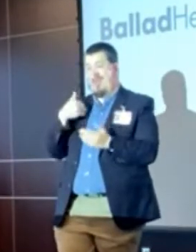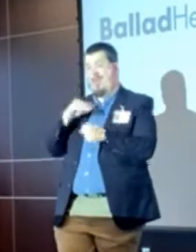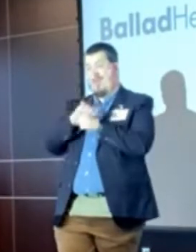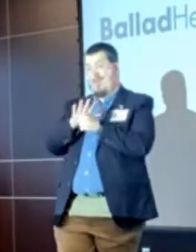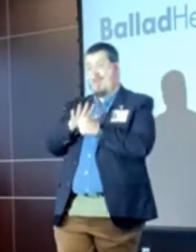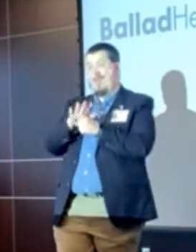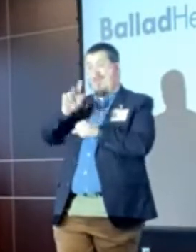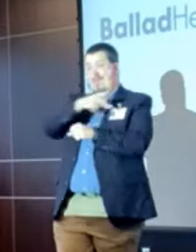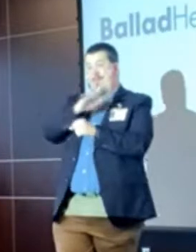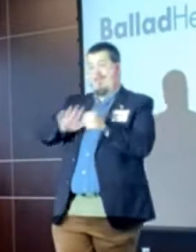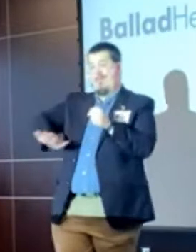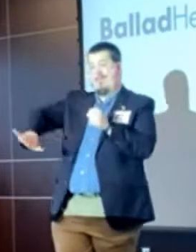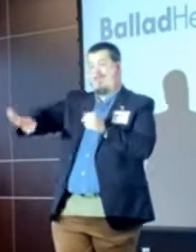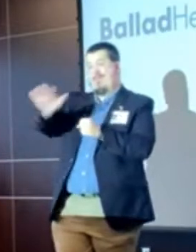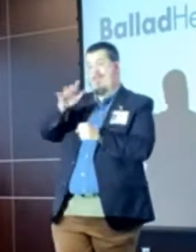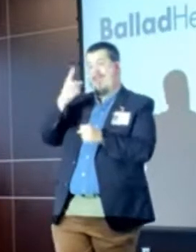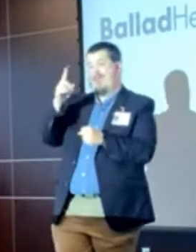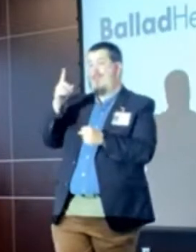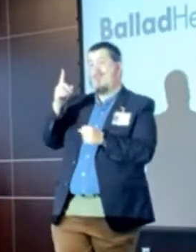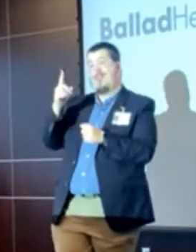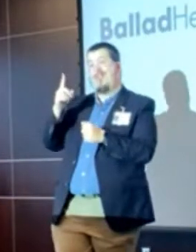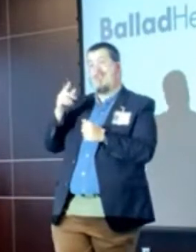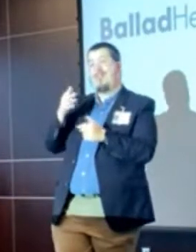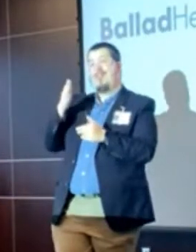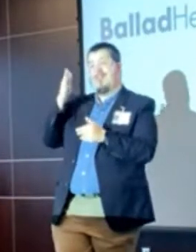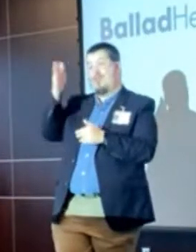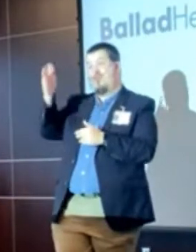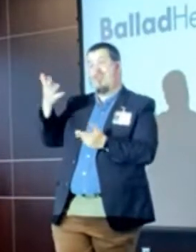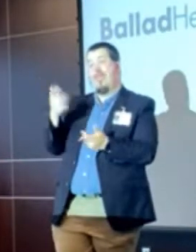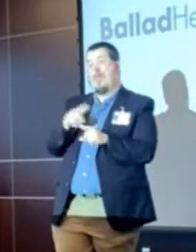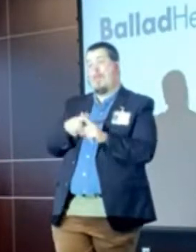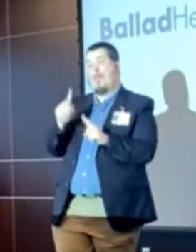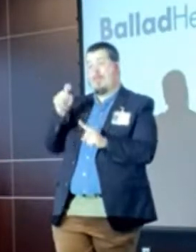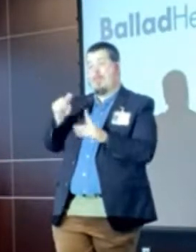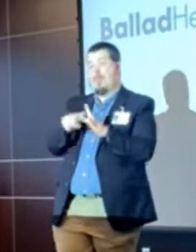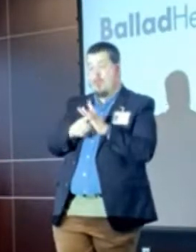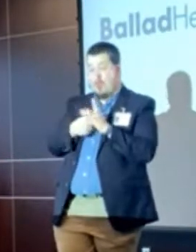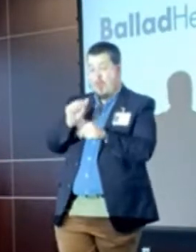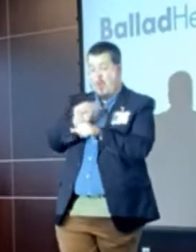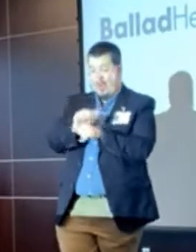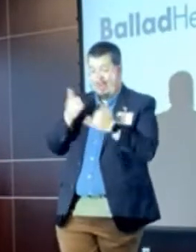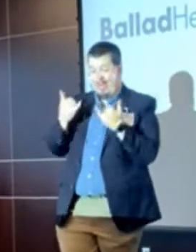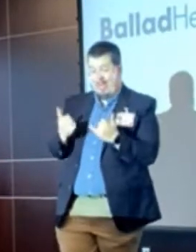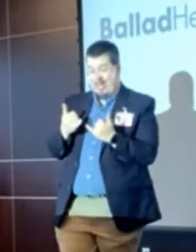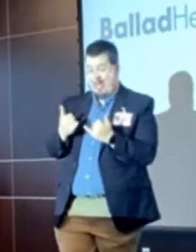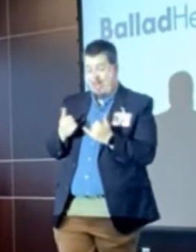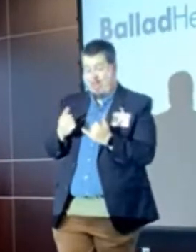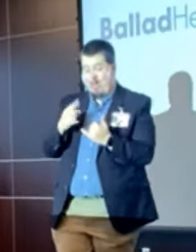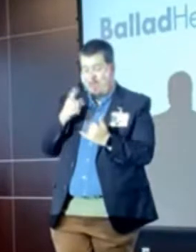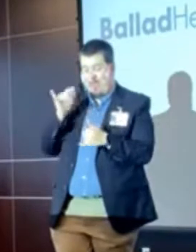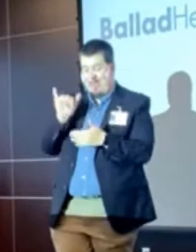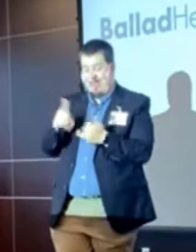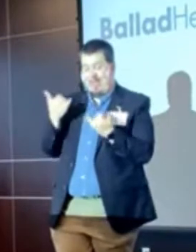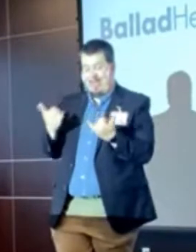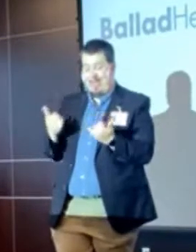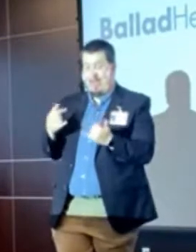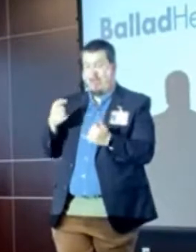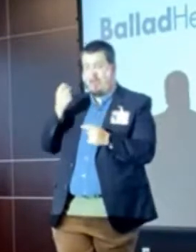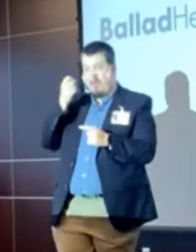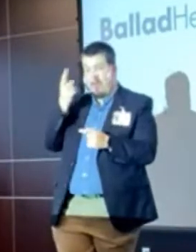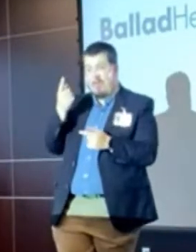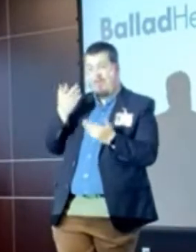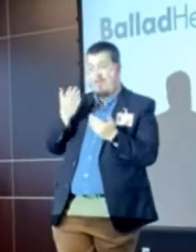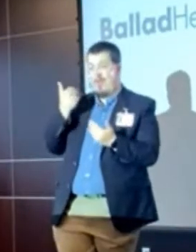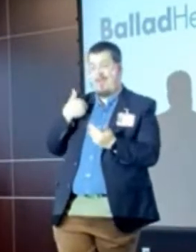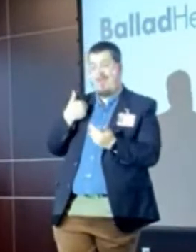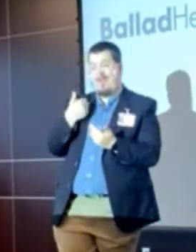patients across the region for some time to come. We have to start working towards now. We're actually doing that to understand that we may